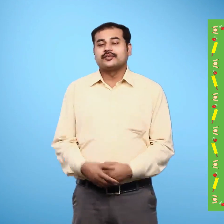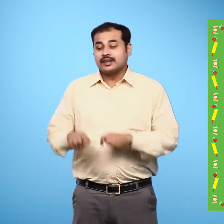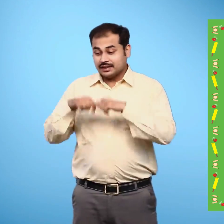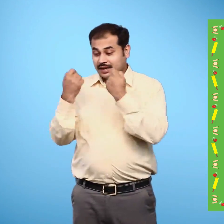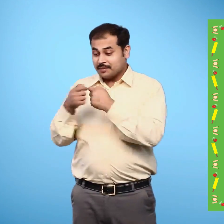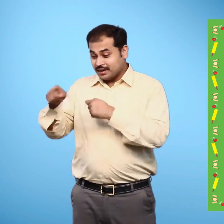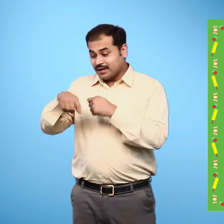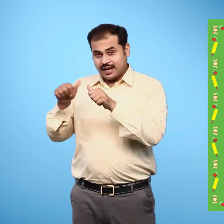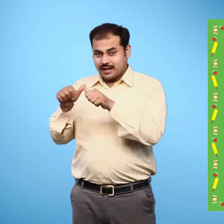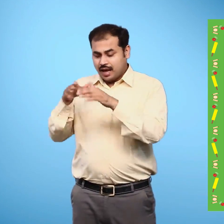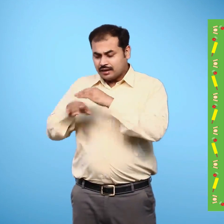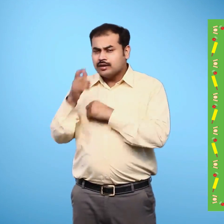A boy from Team A